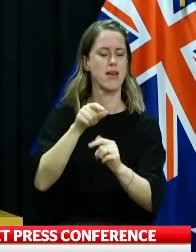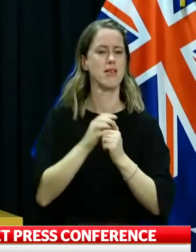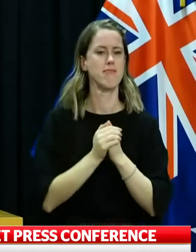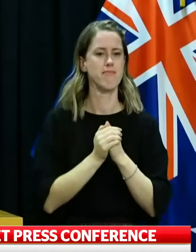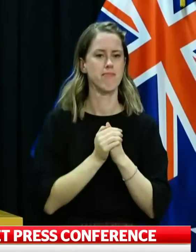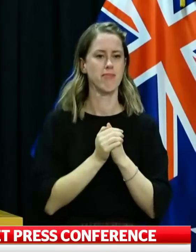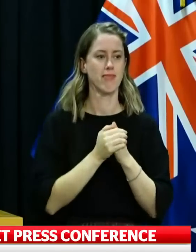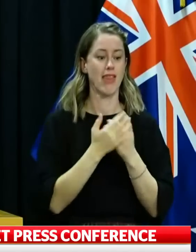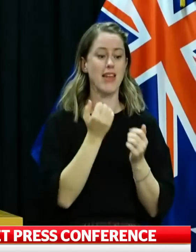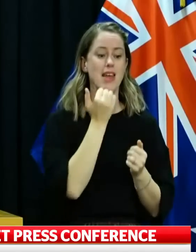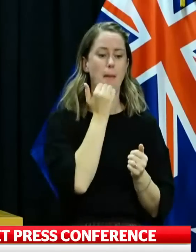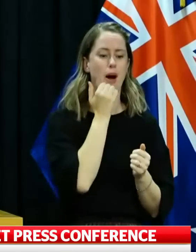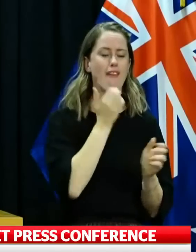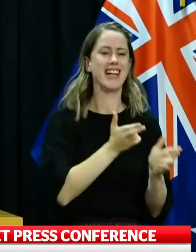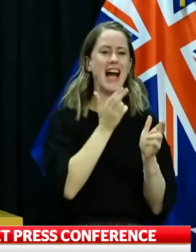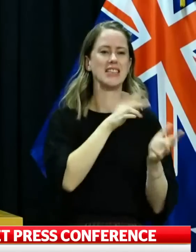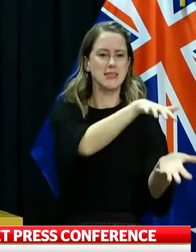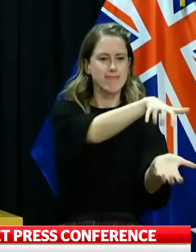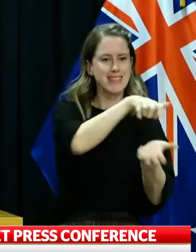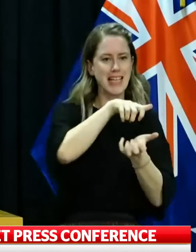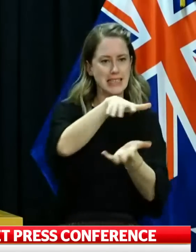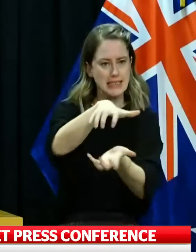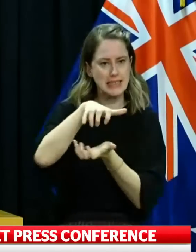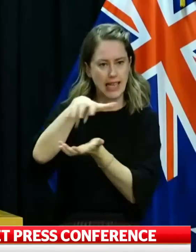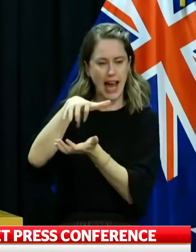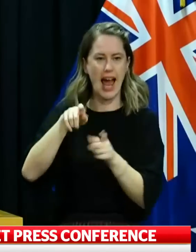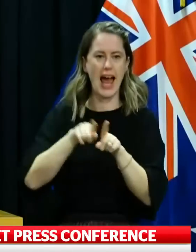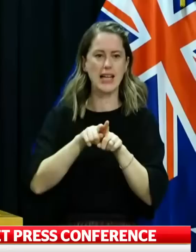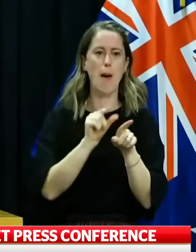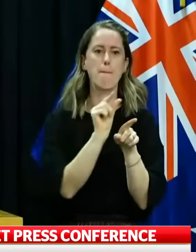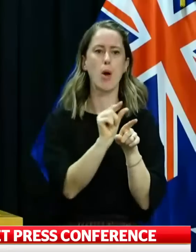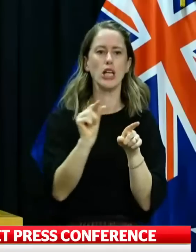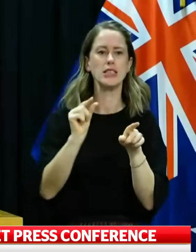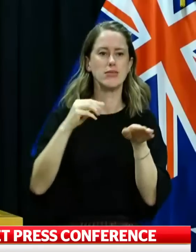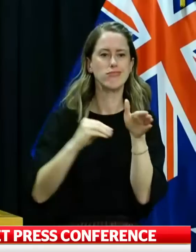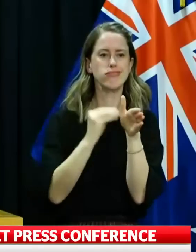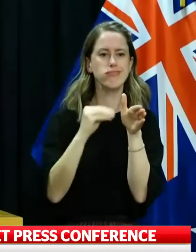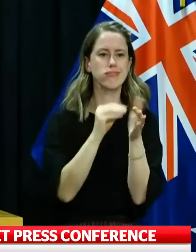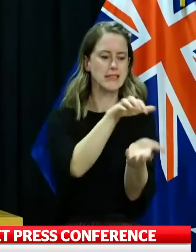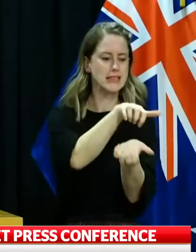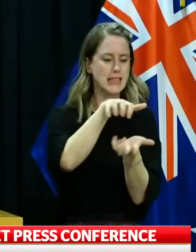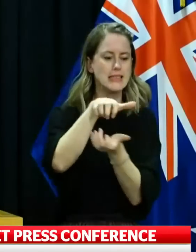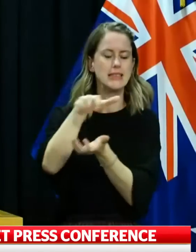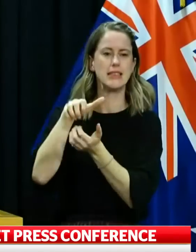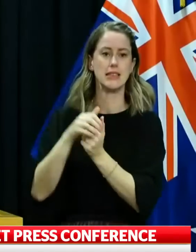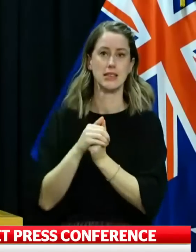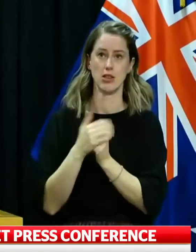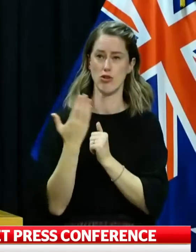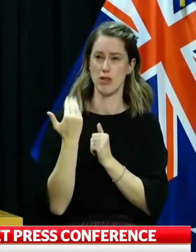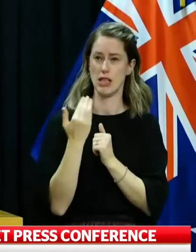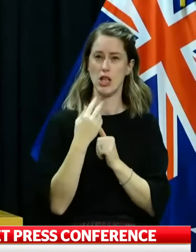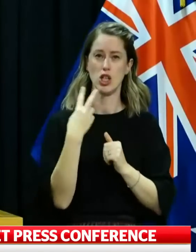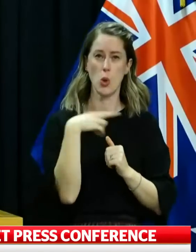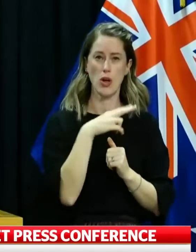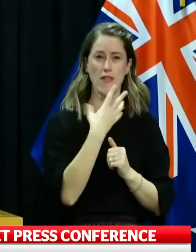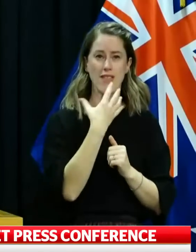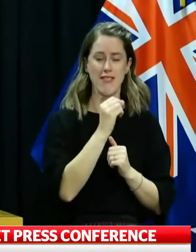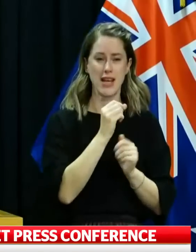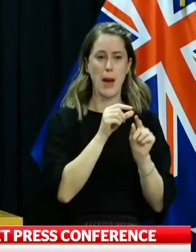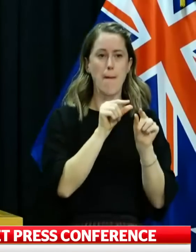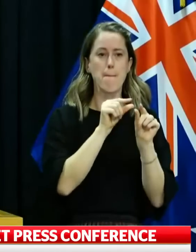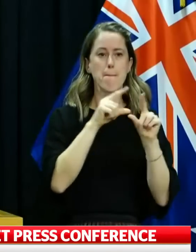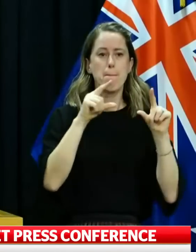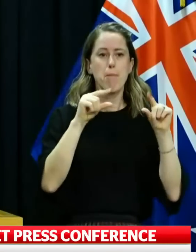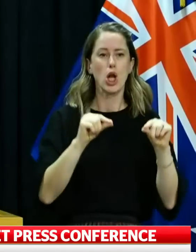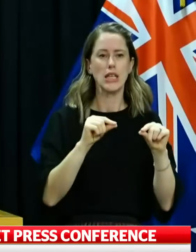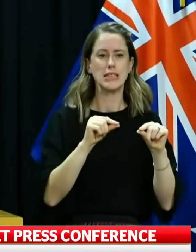of firearms that are being seized and ammunition. Only in the recent weeks, as many as 250 rounds of ammunition and a number